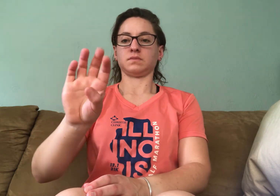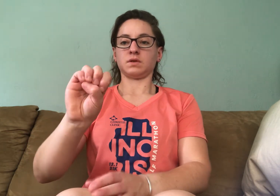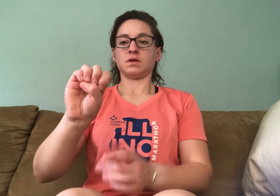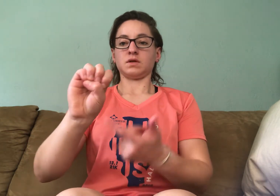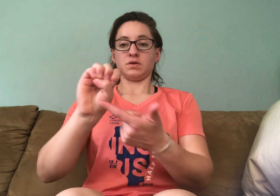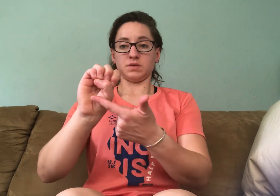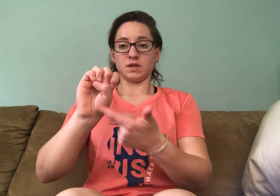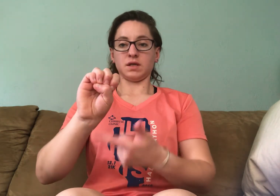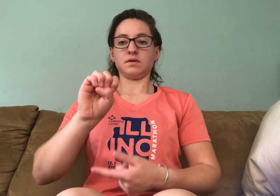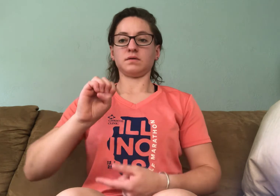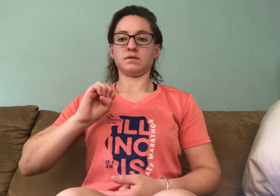Use an E,